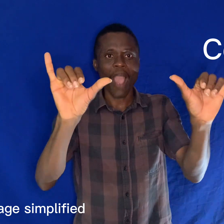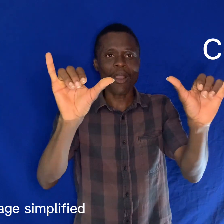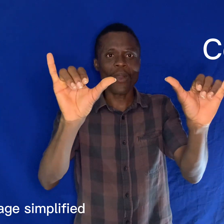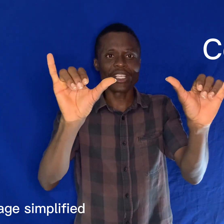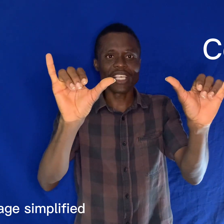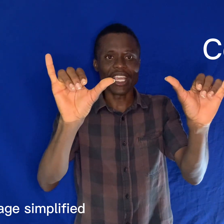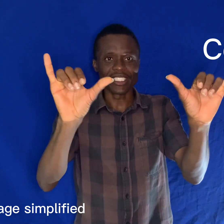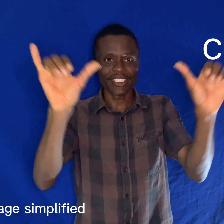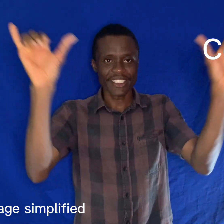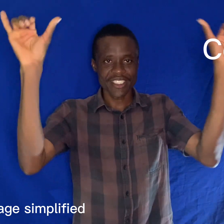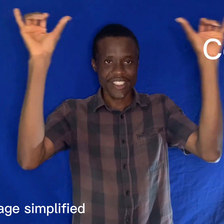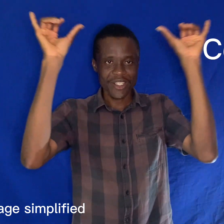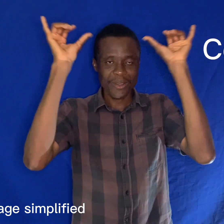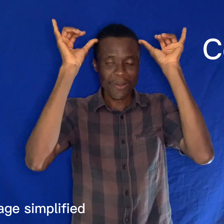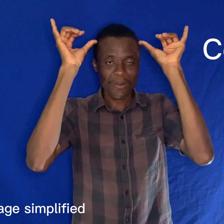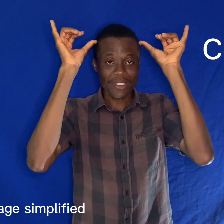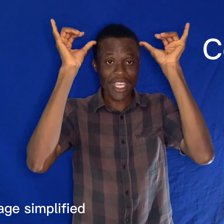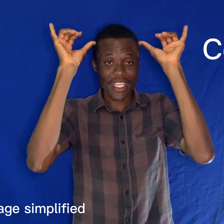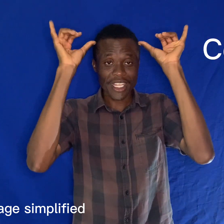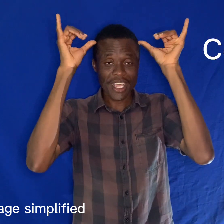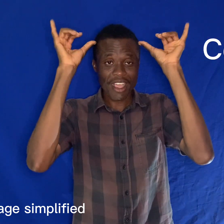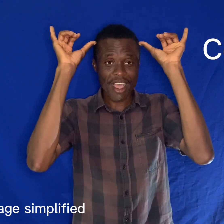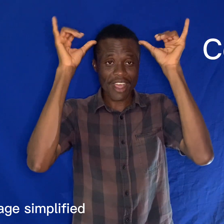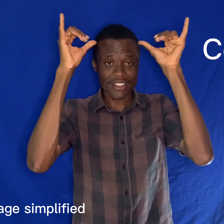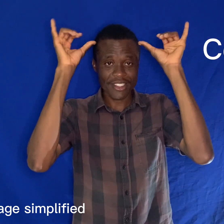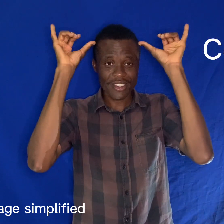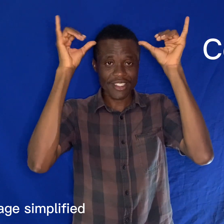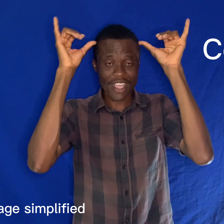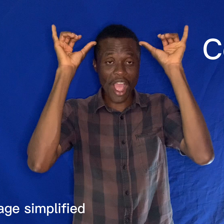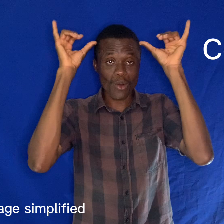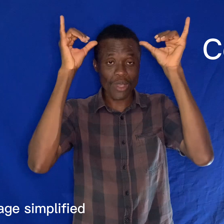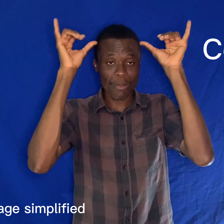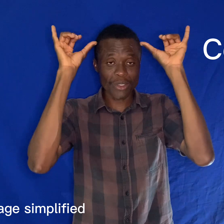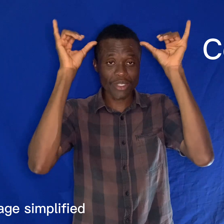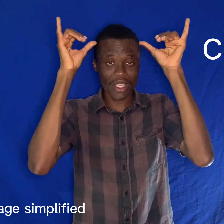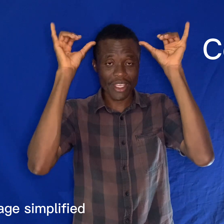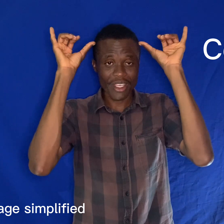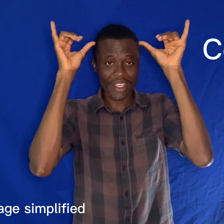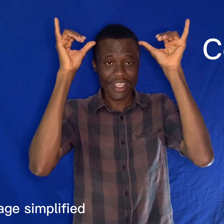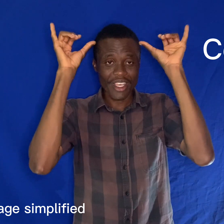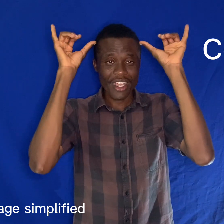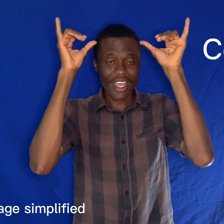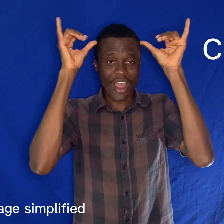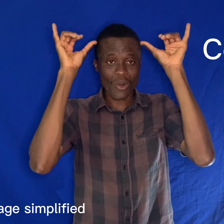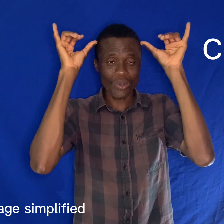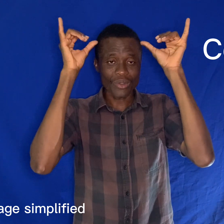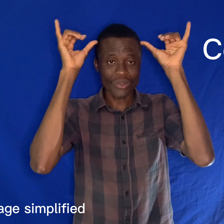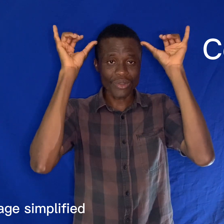white sign. We sign cats. Cow, I meant to say. Cow, this